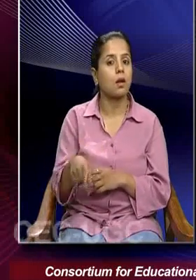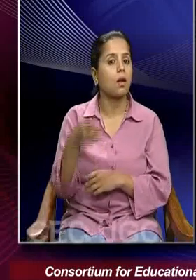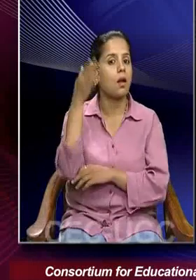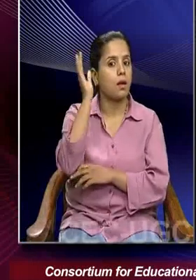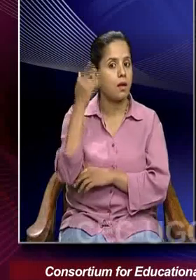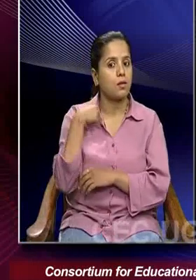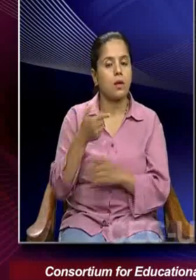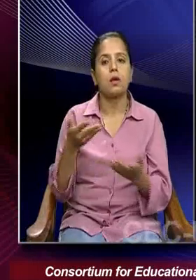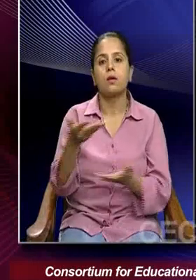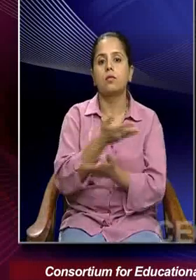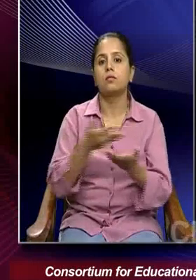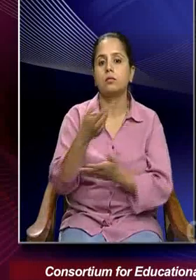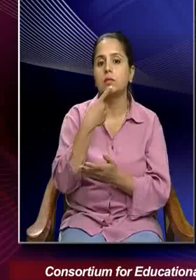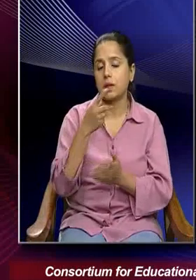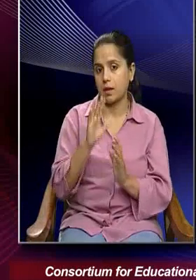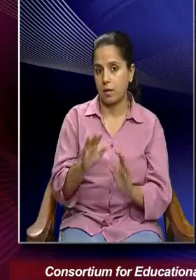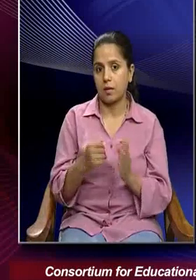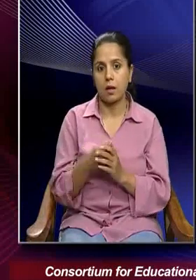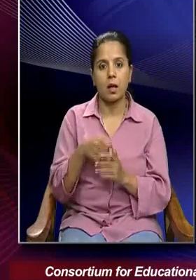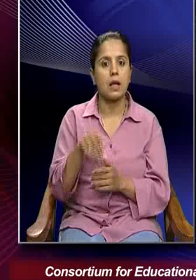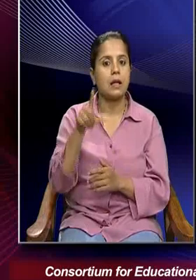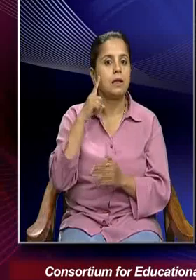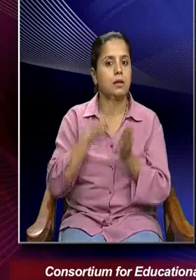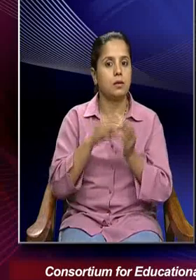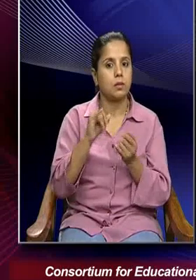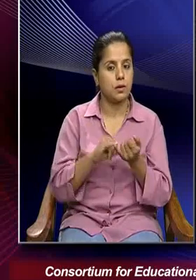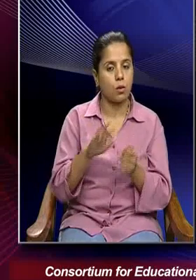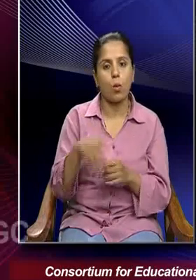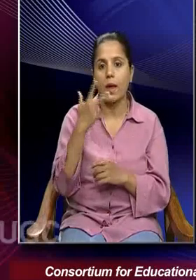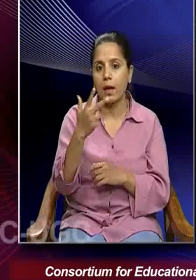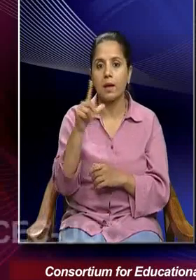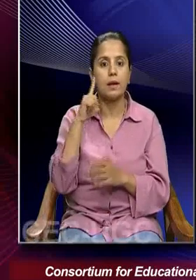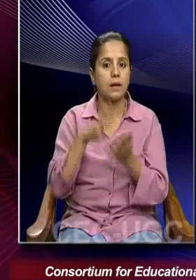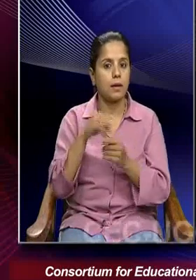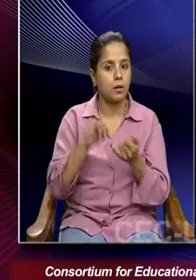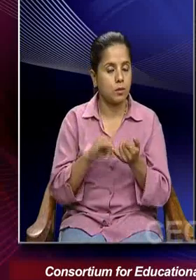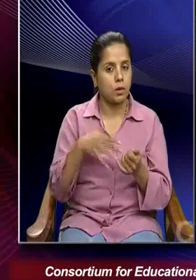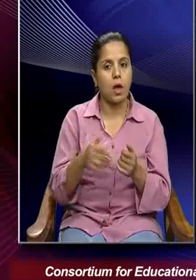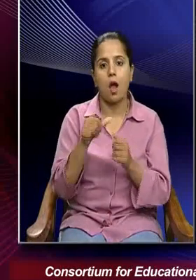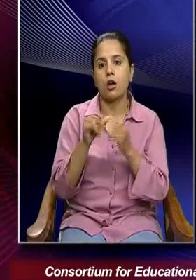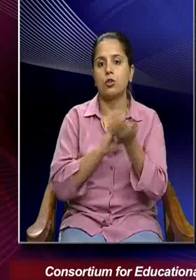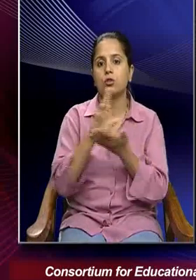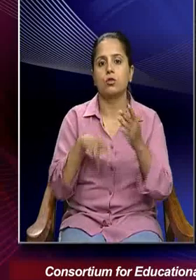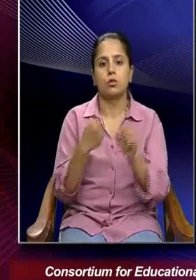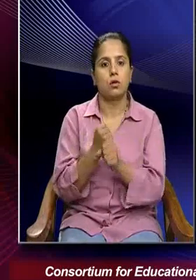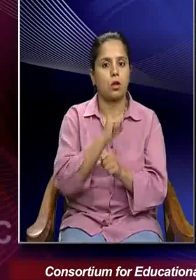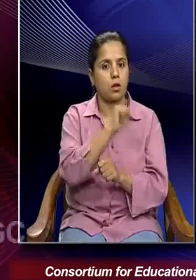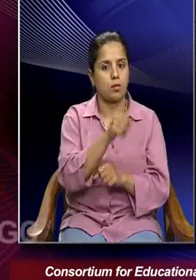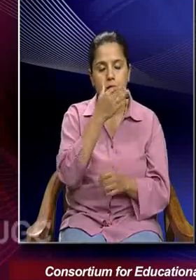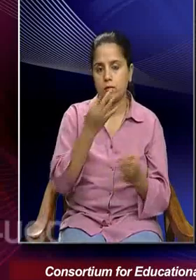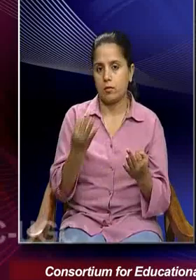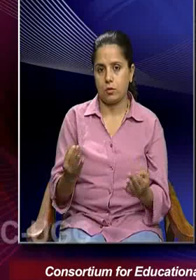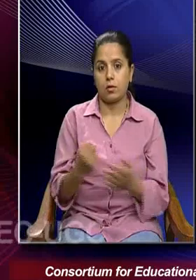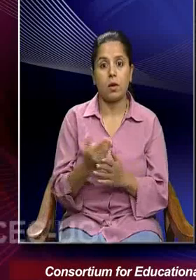be discussing the limbs or the 8 limbs in the Ashtanga Yoga. In the